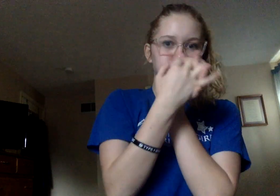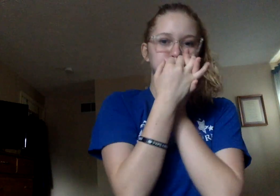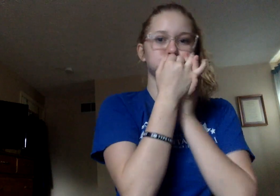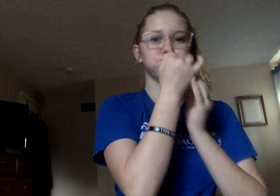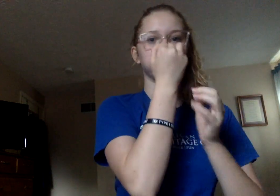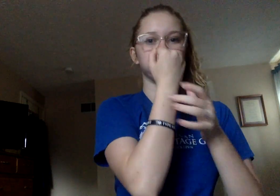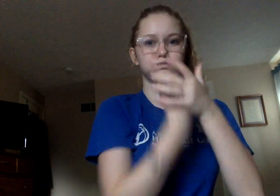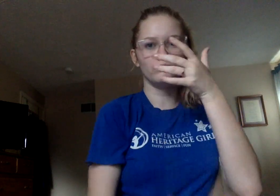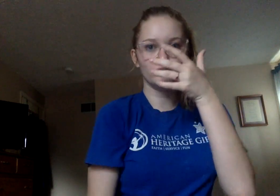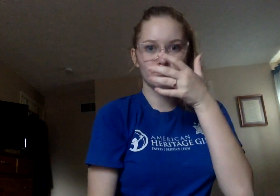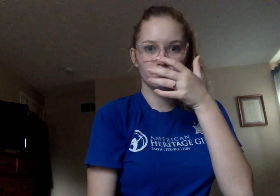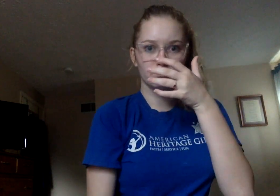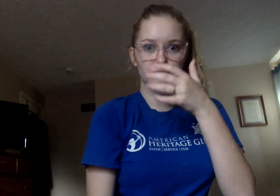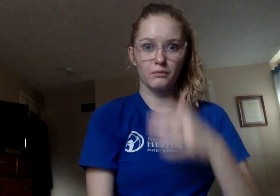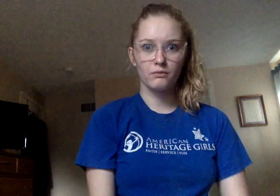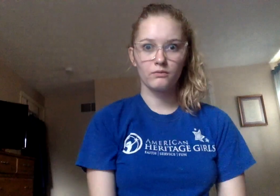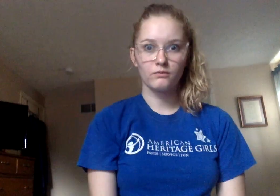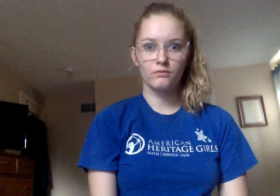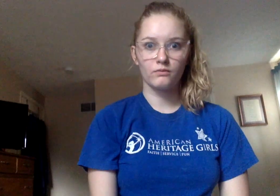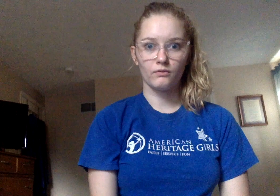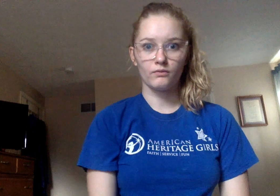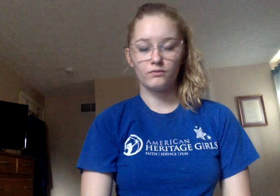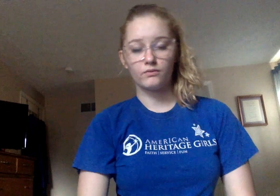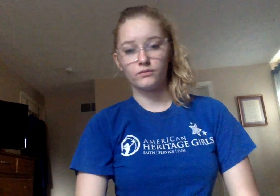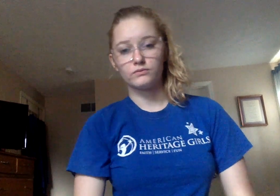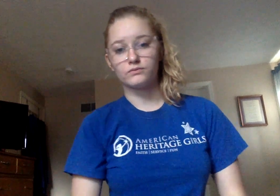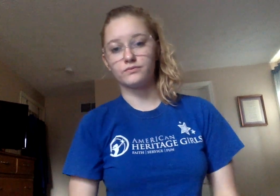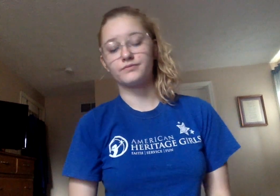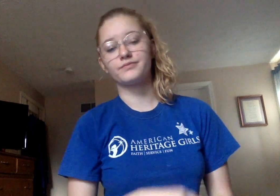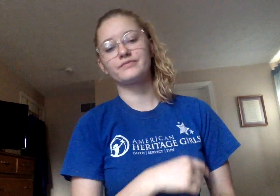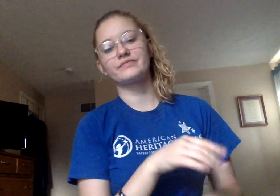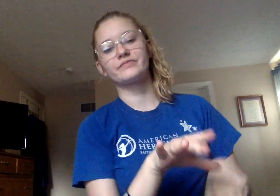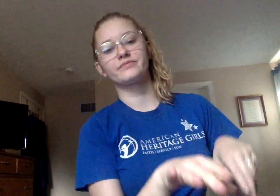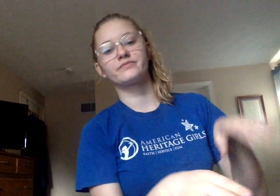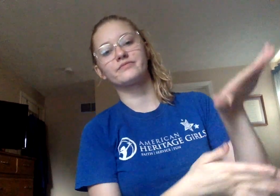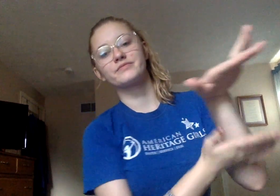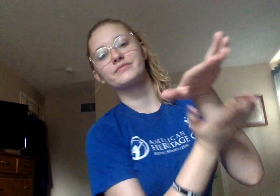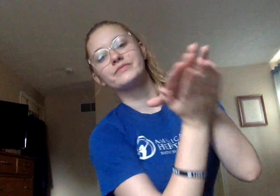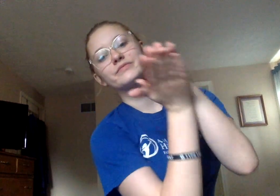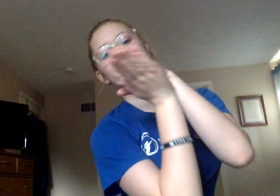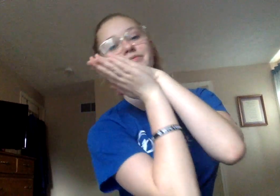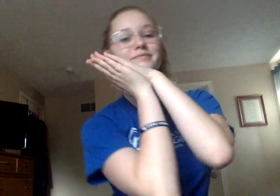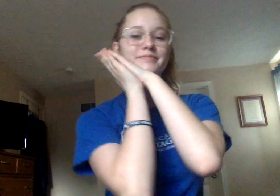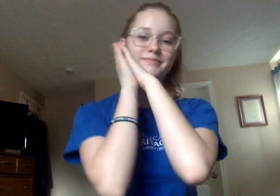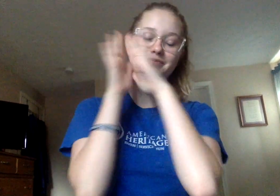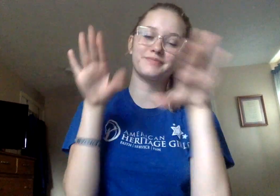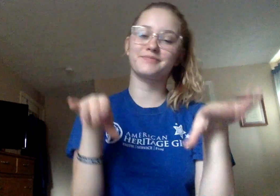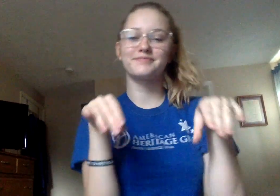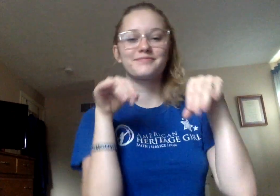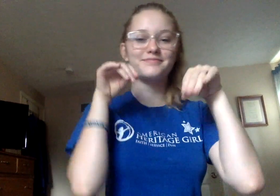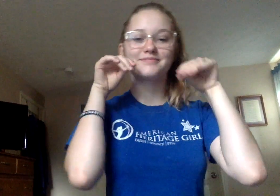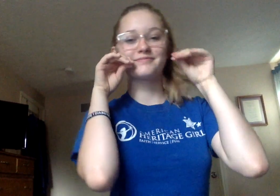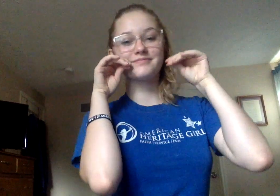and swallowed her whole. Then he climbed into her bed and pulled the covers up under his chin and